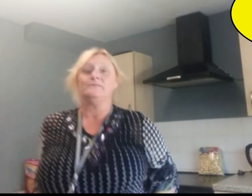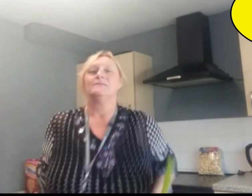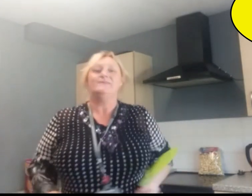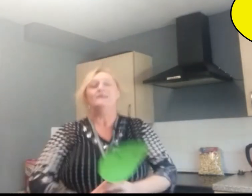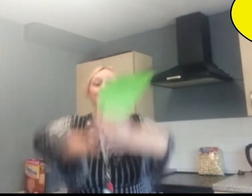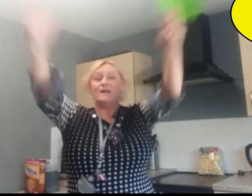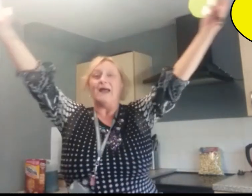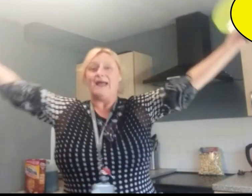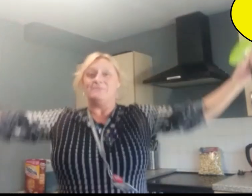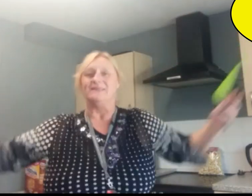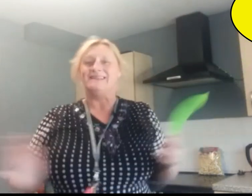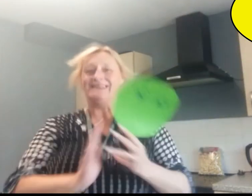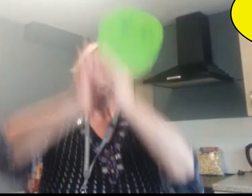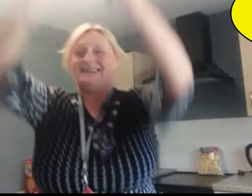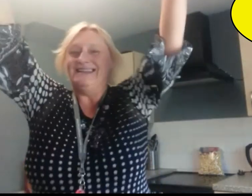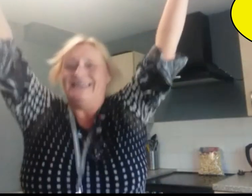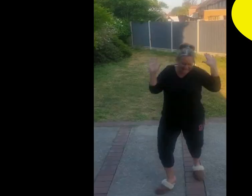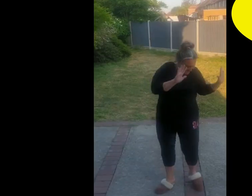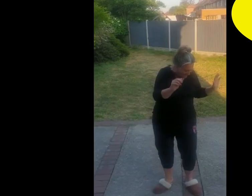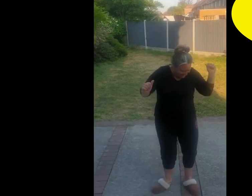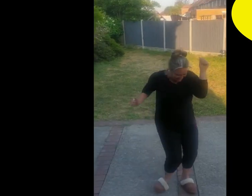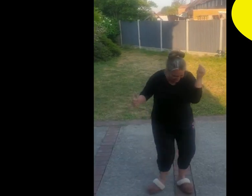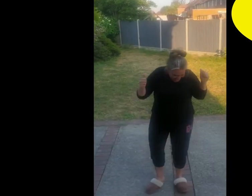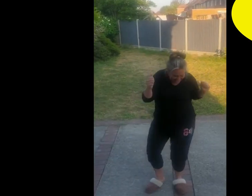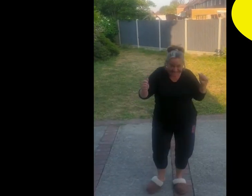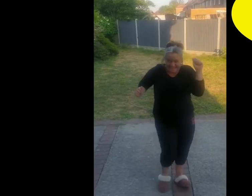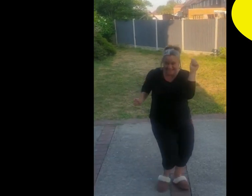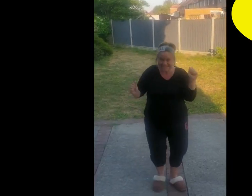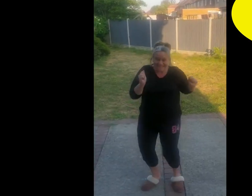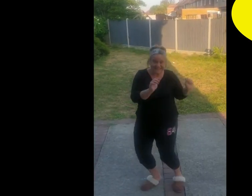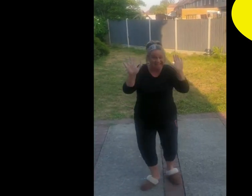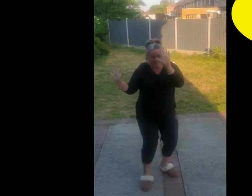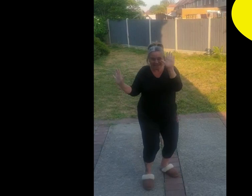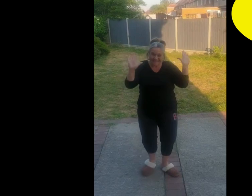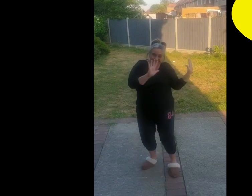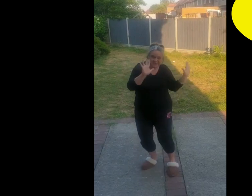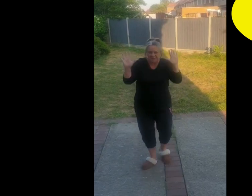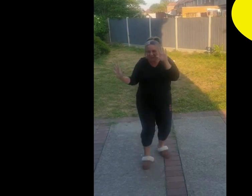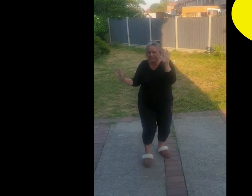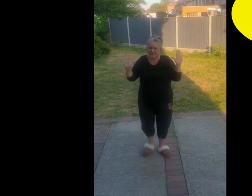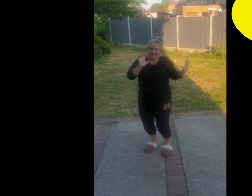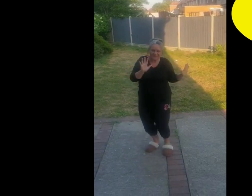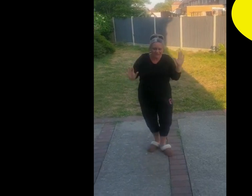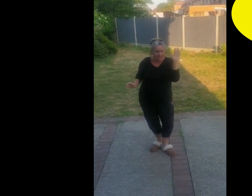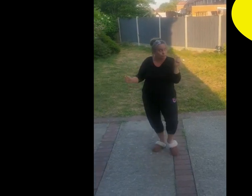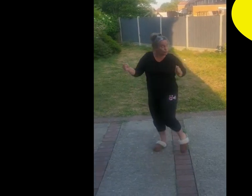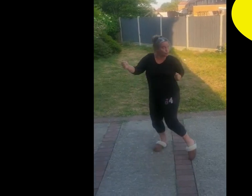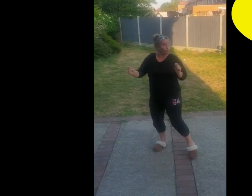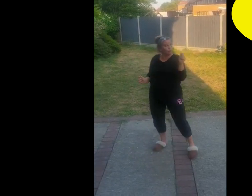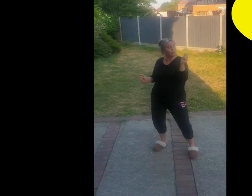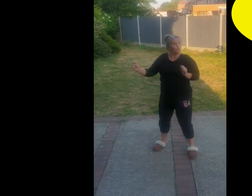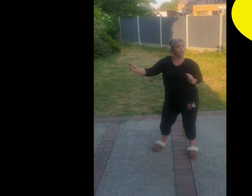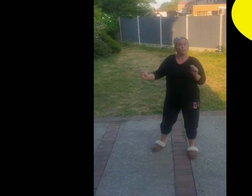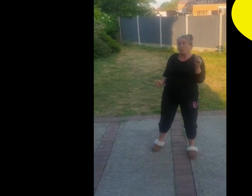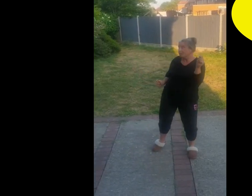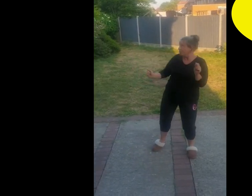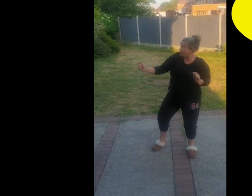With the air, like I don't care, baby, by the way Because I'm happy Clap